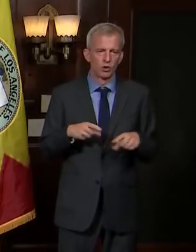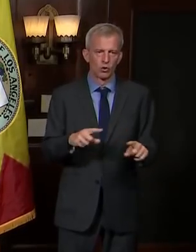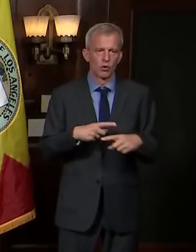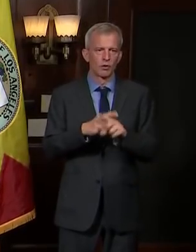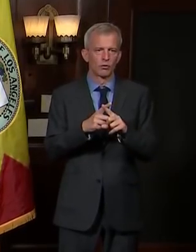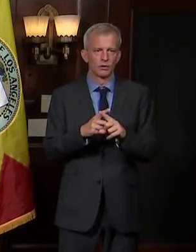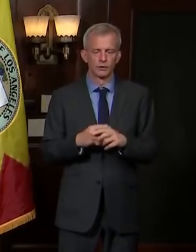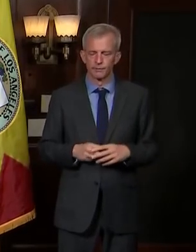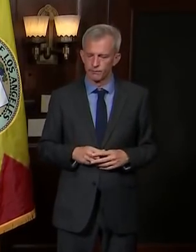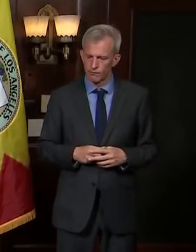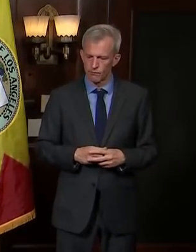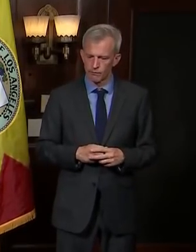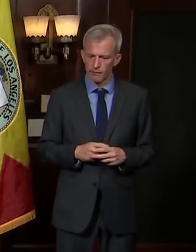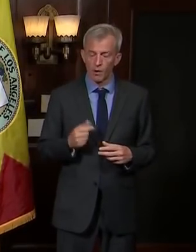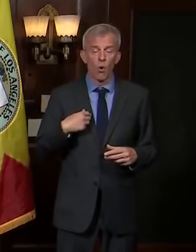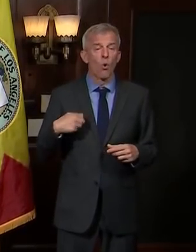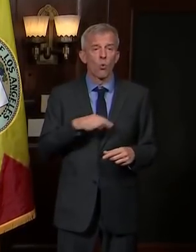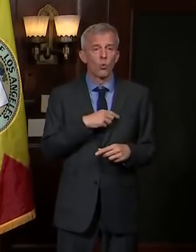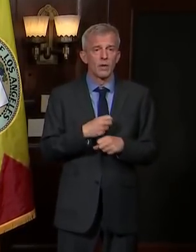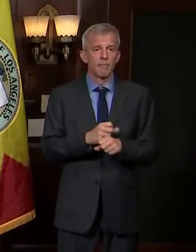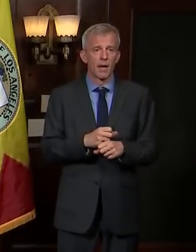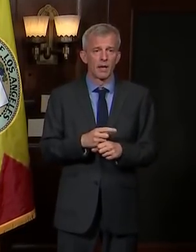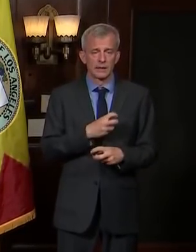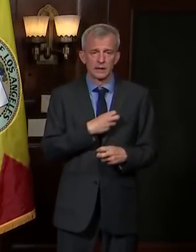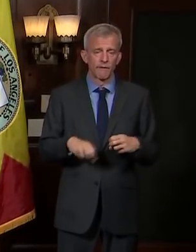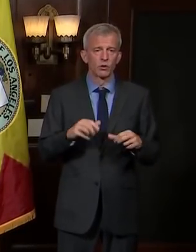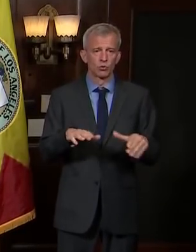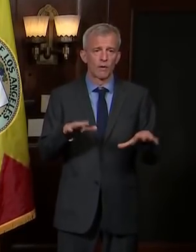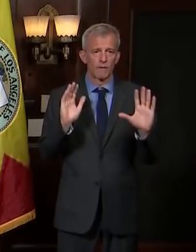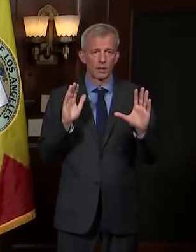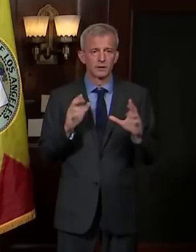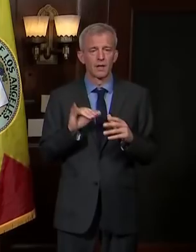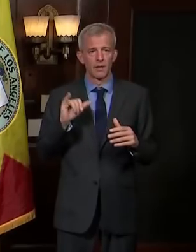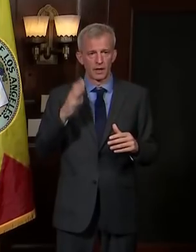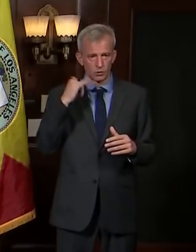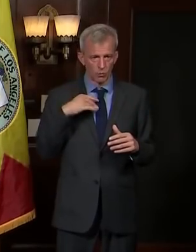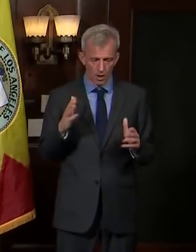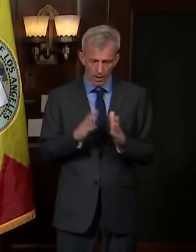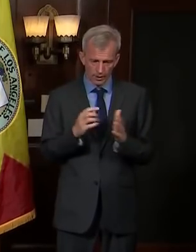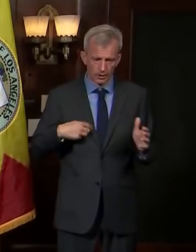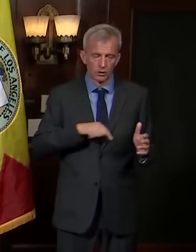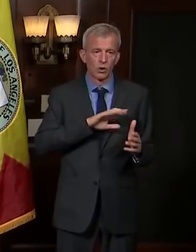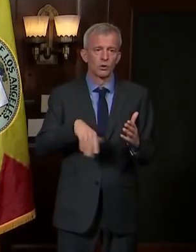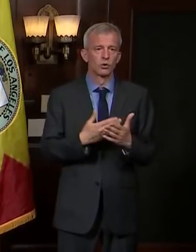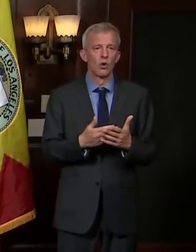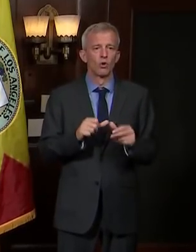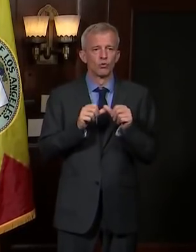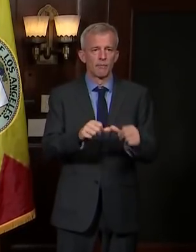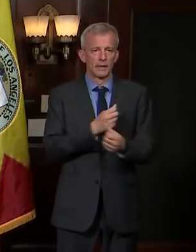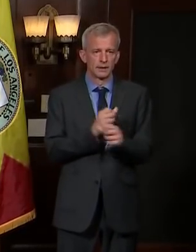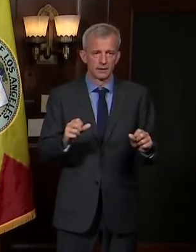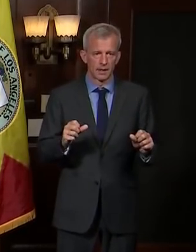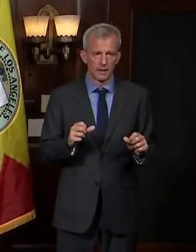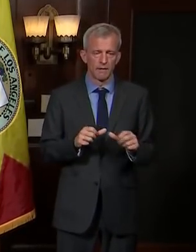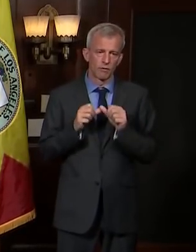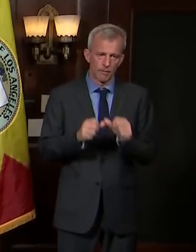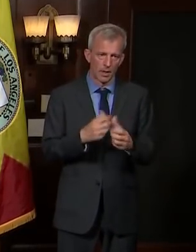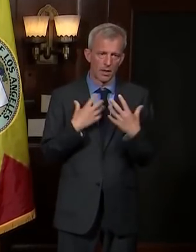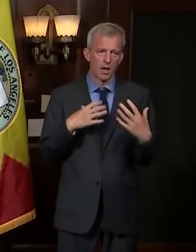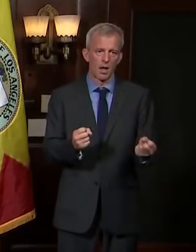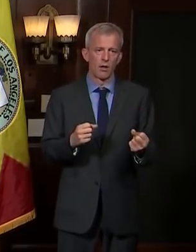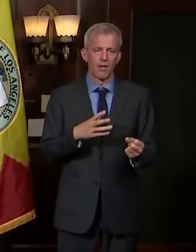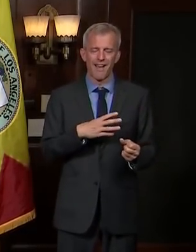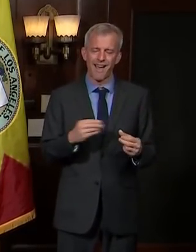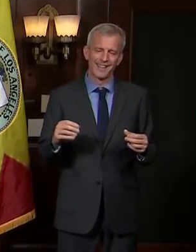difficult sacrifices, and that is why I ask us all to stay safe, stay healthy, and stay